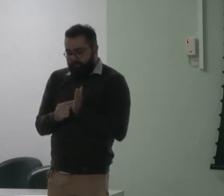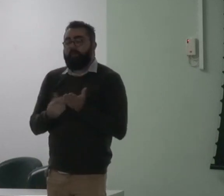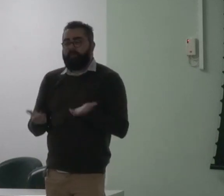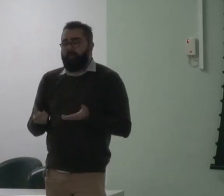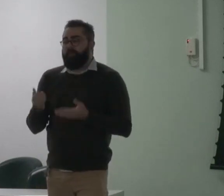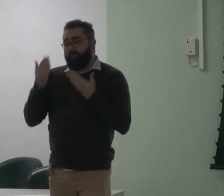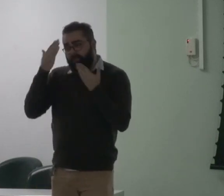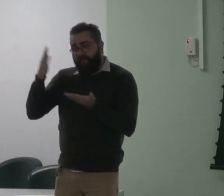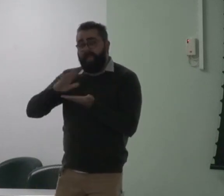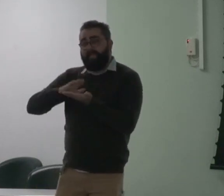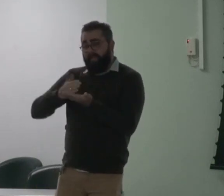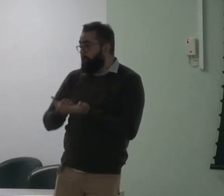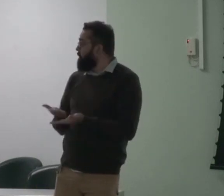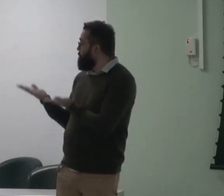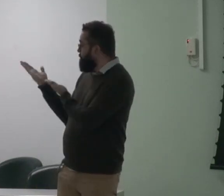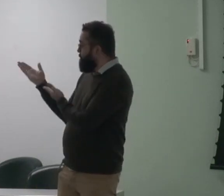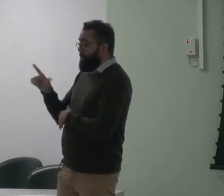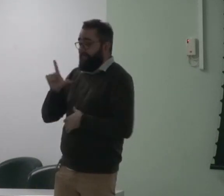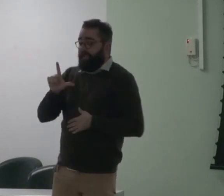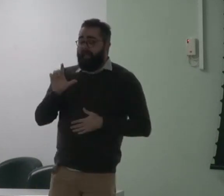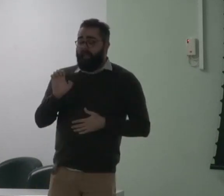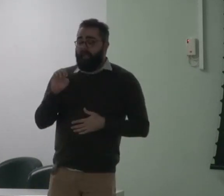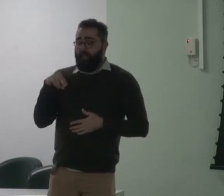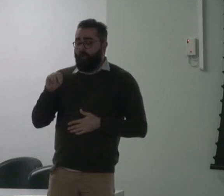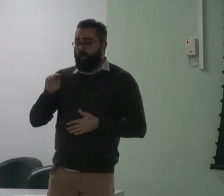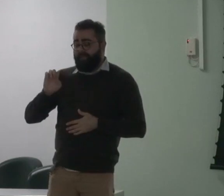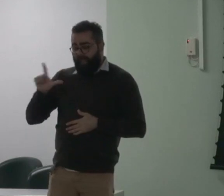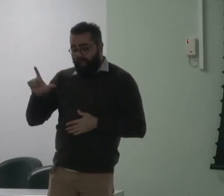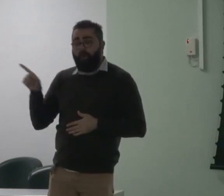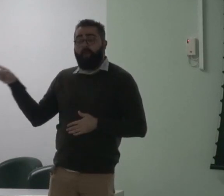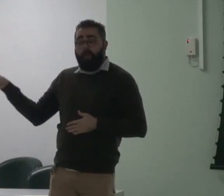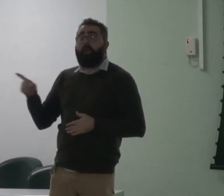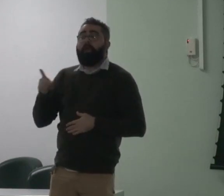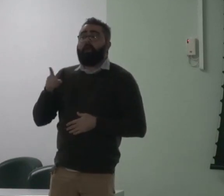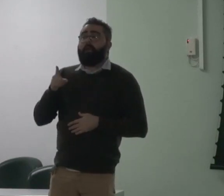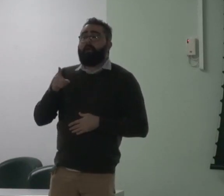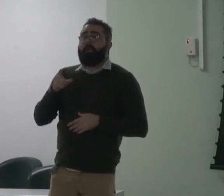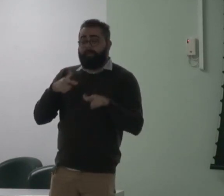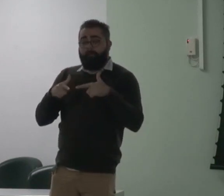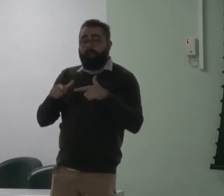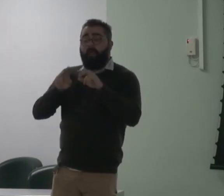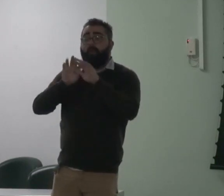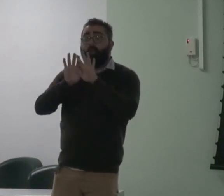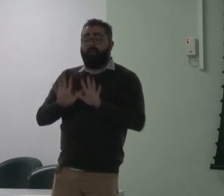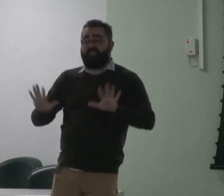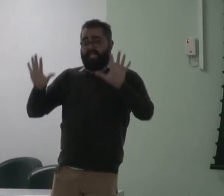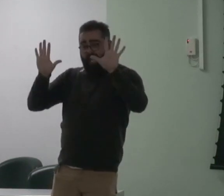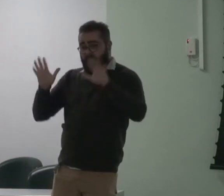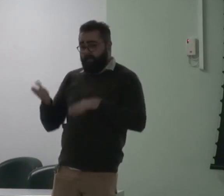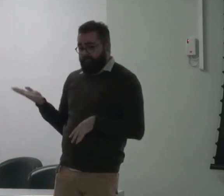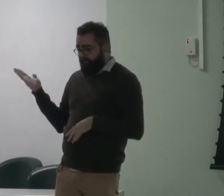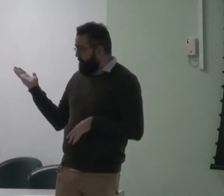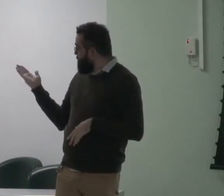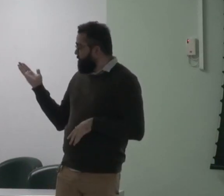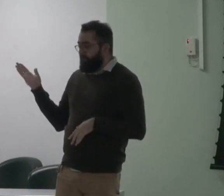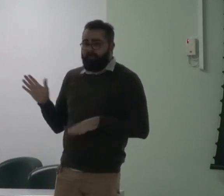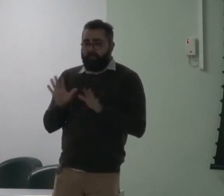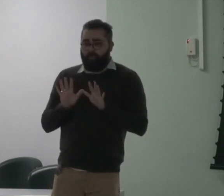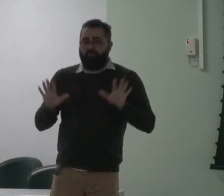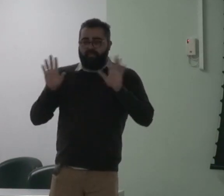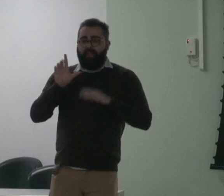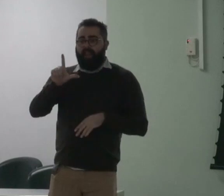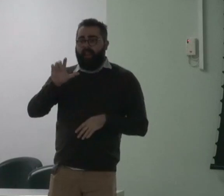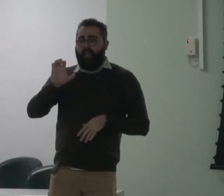you Leonel from the University of Fortaleza, Ceará, and he is from